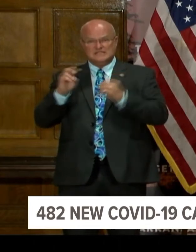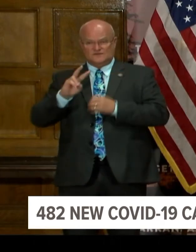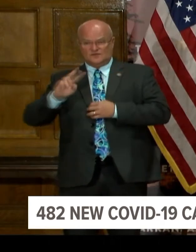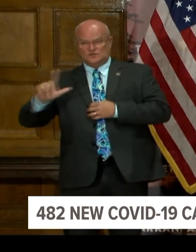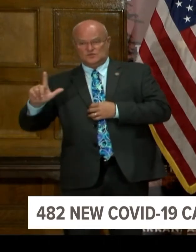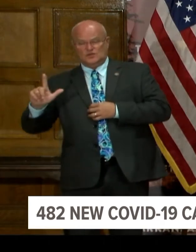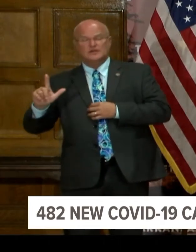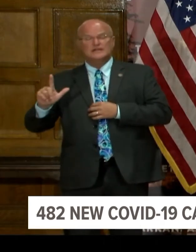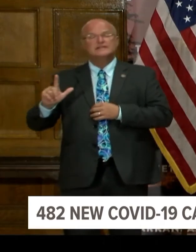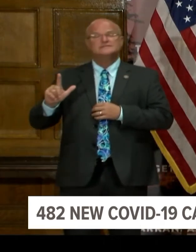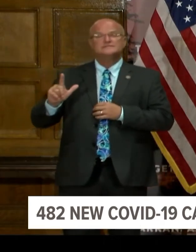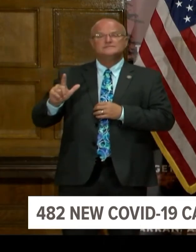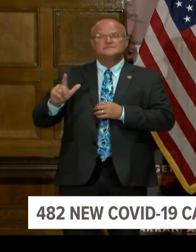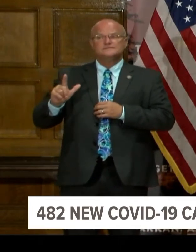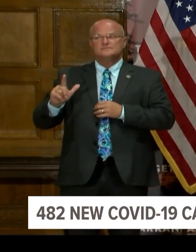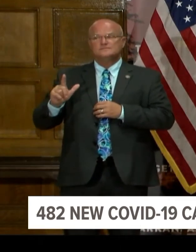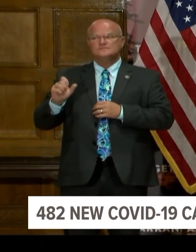virtually.